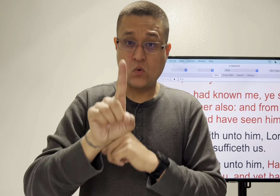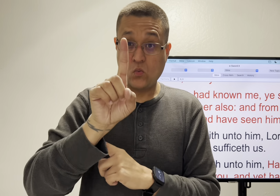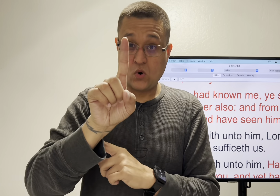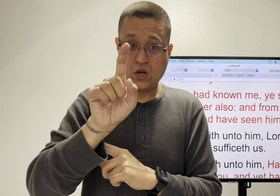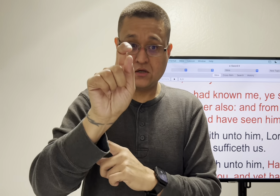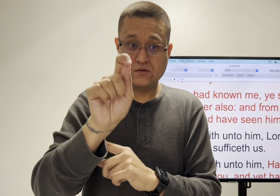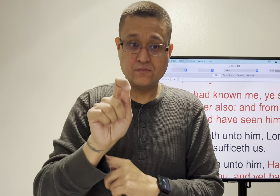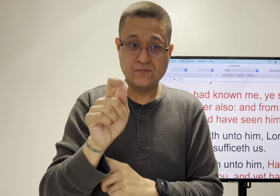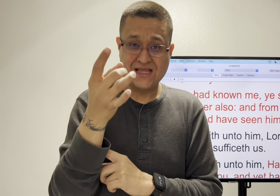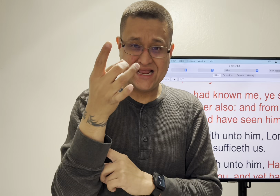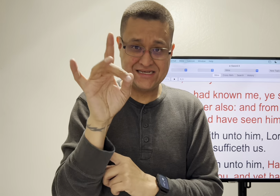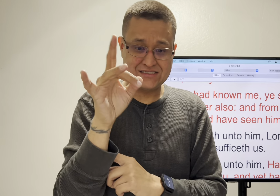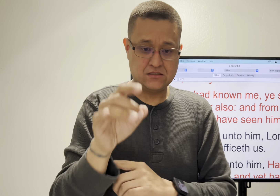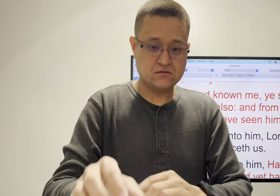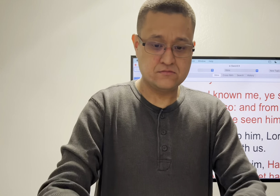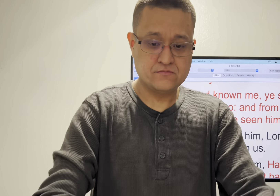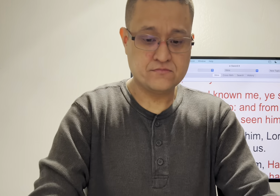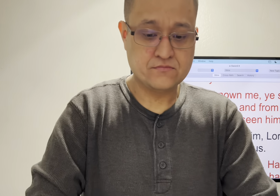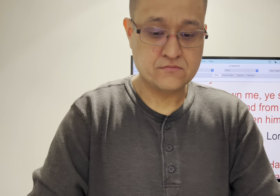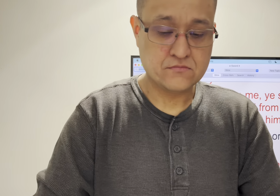So let's skip over to John